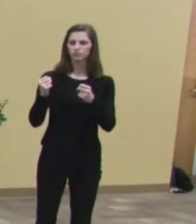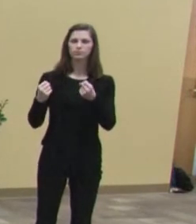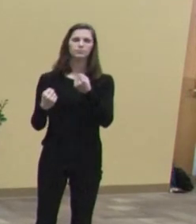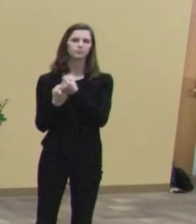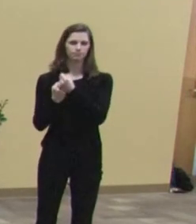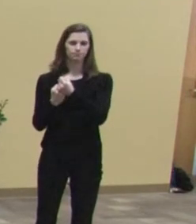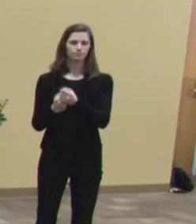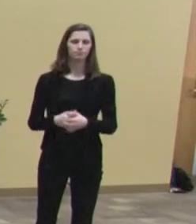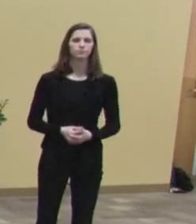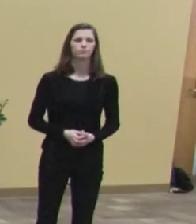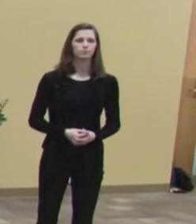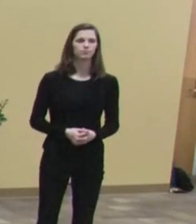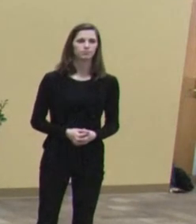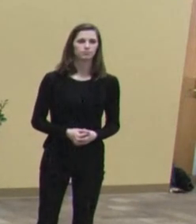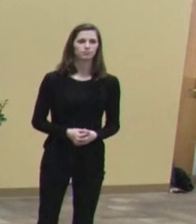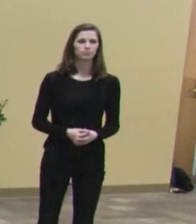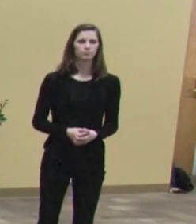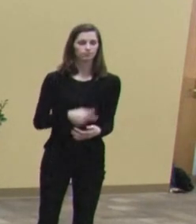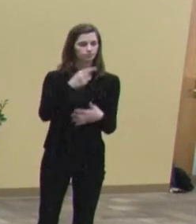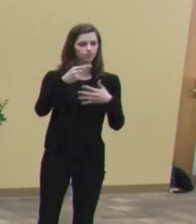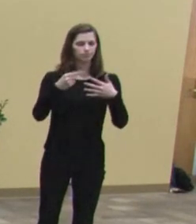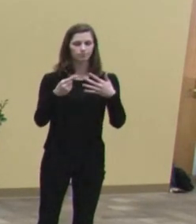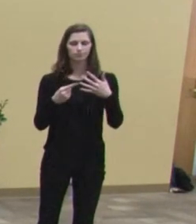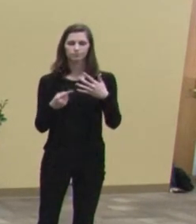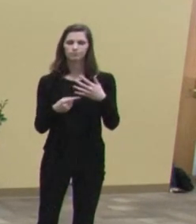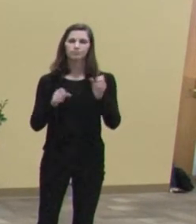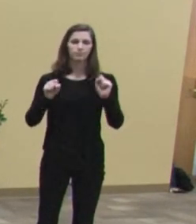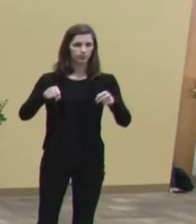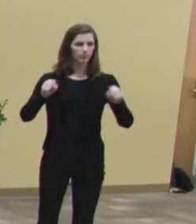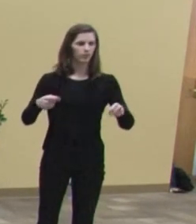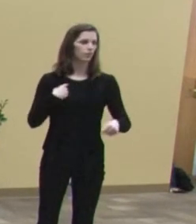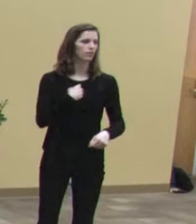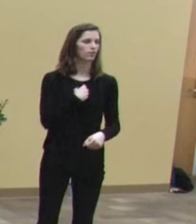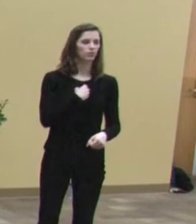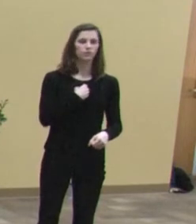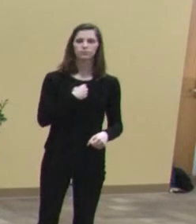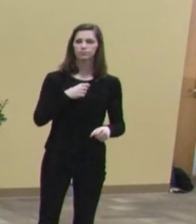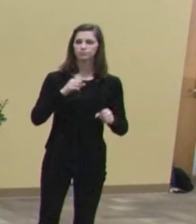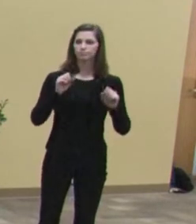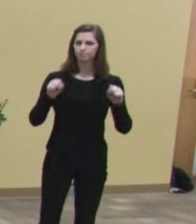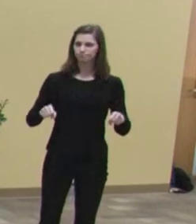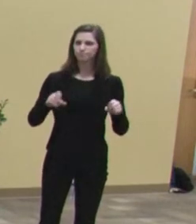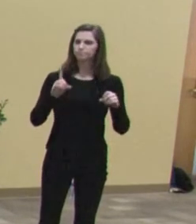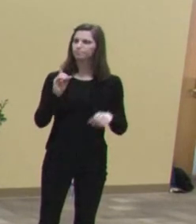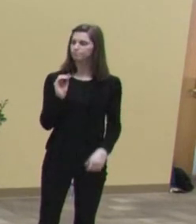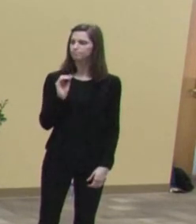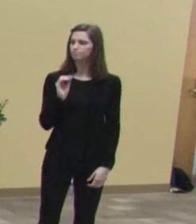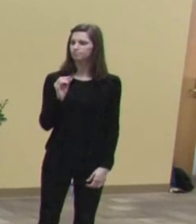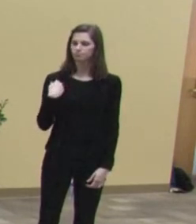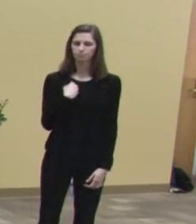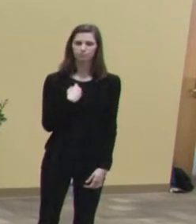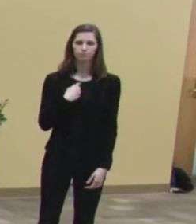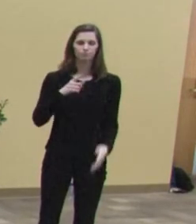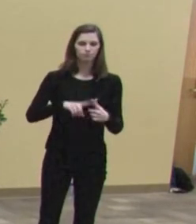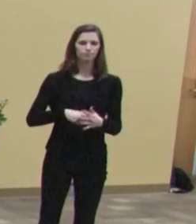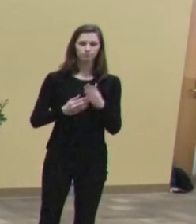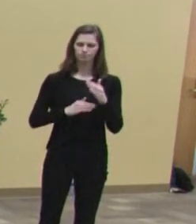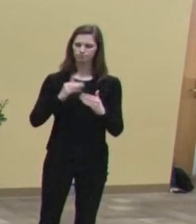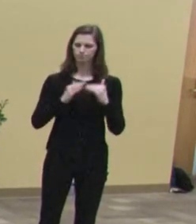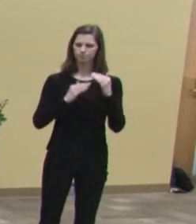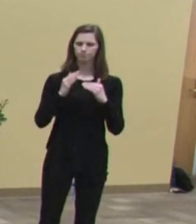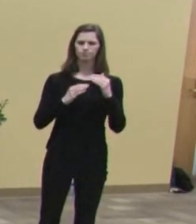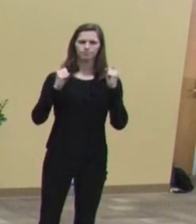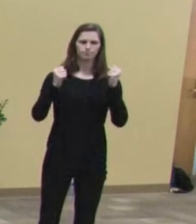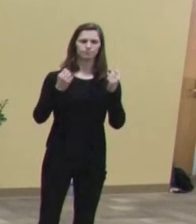Now, these are some practical things that we can do. We begin the process of building a great economic